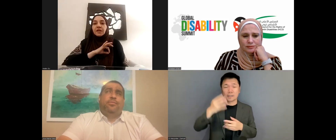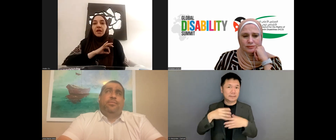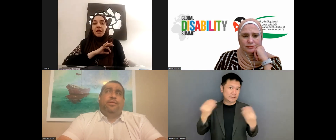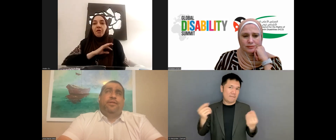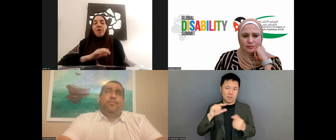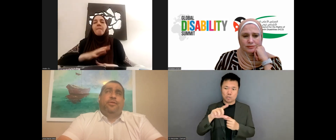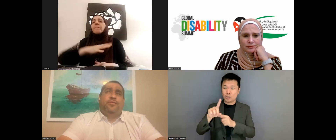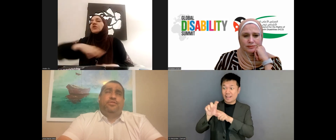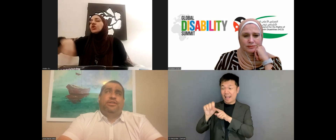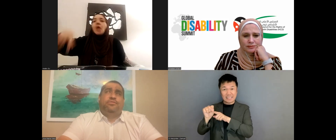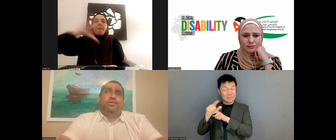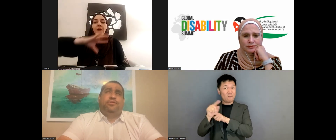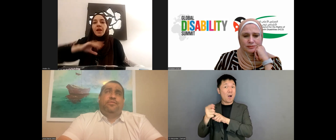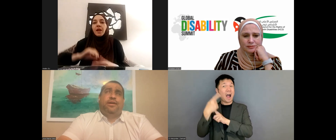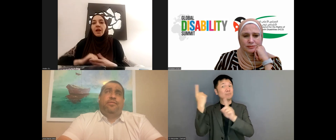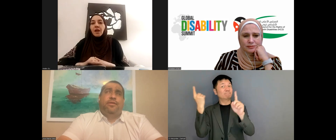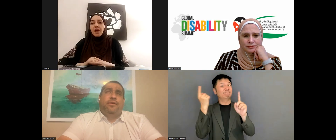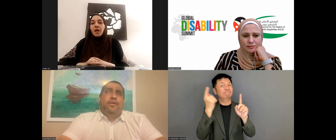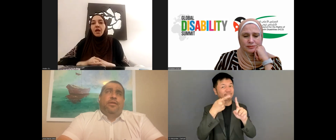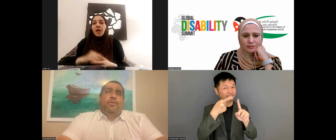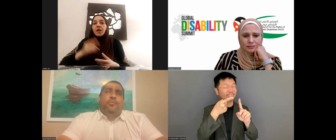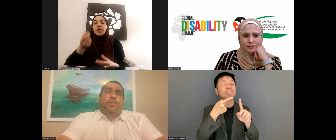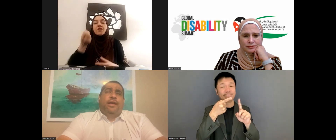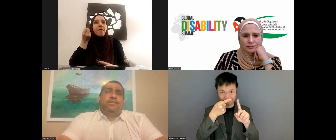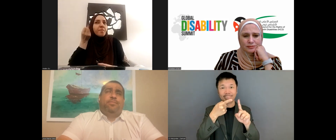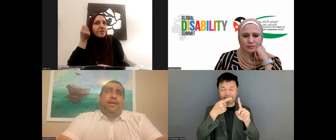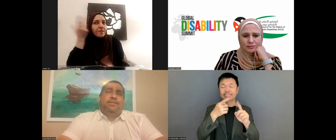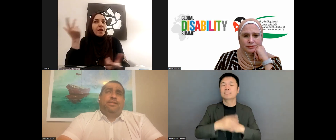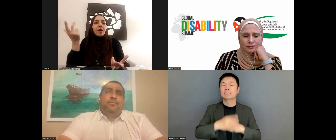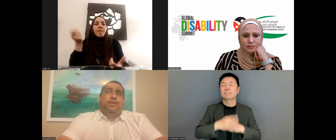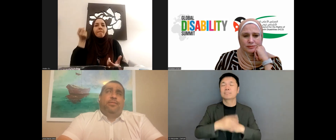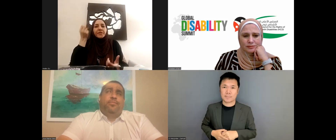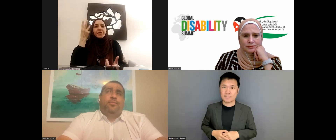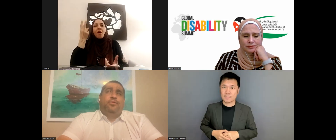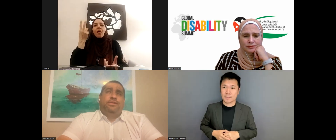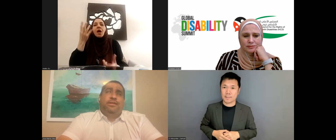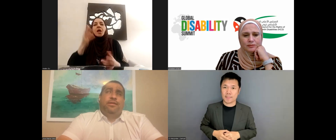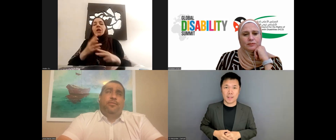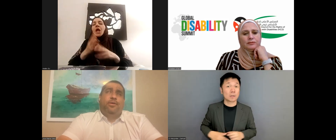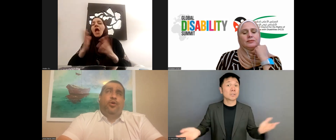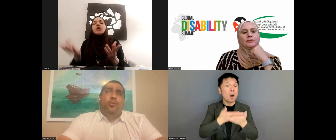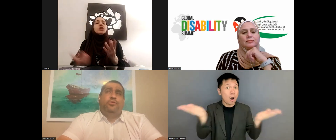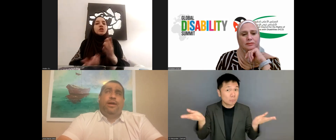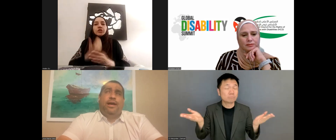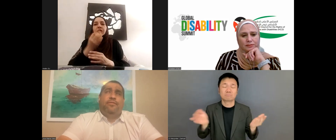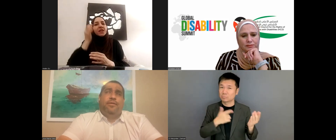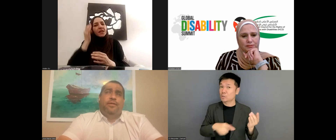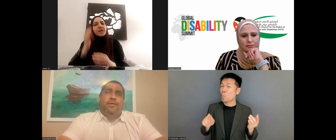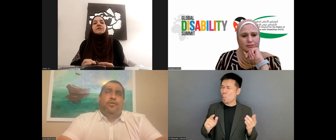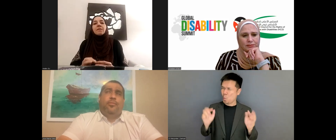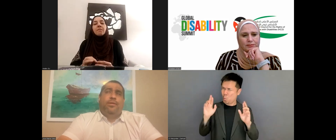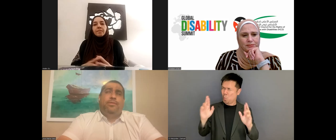GDS commitment framework for GDS 2025. We expect, we are promoting, we hope to